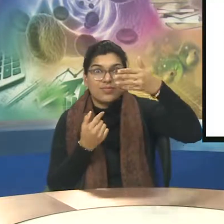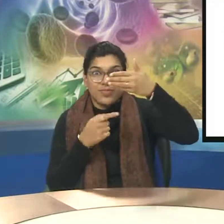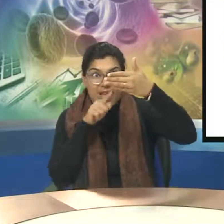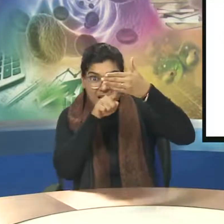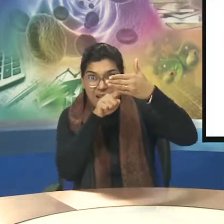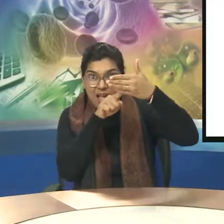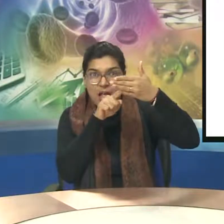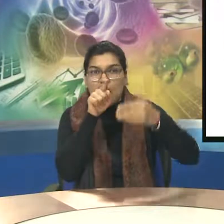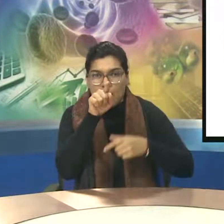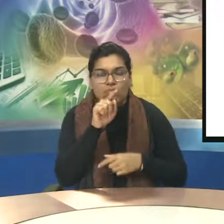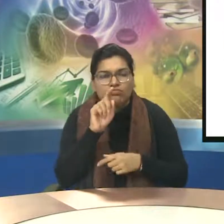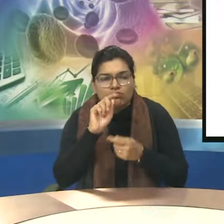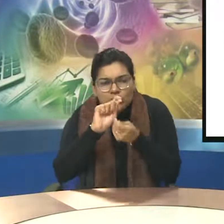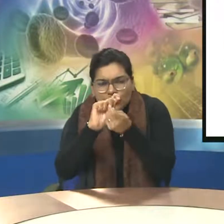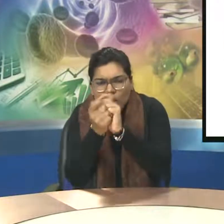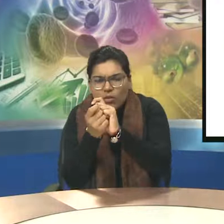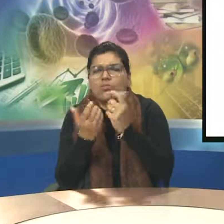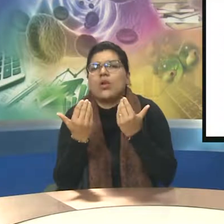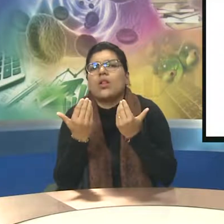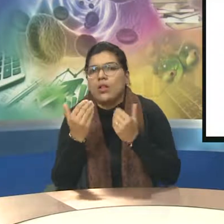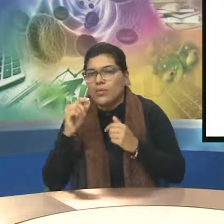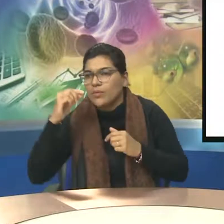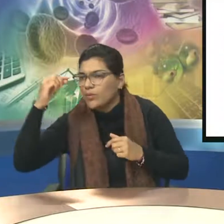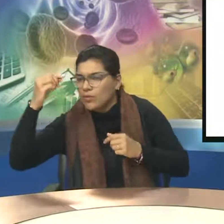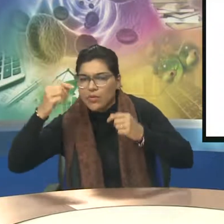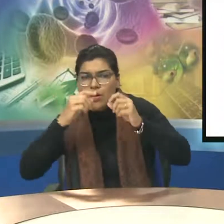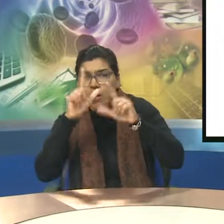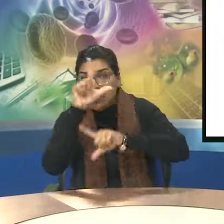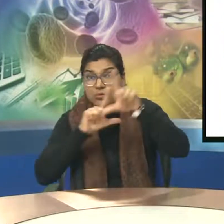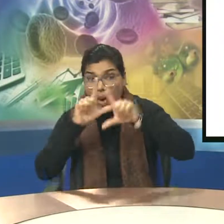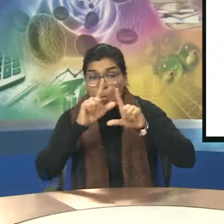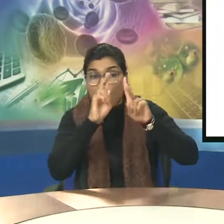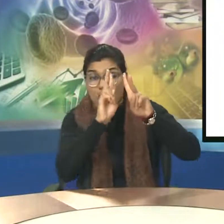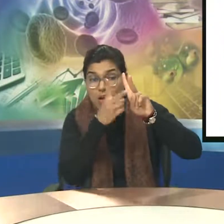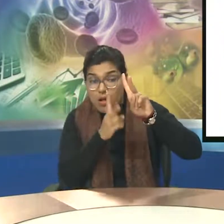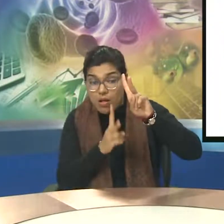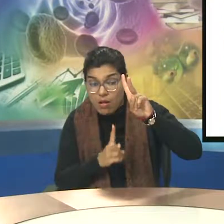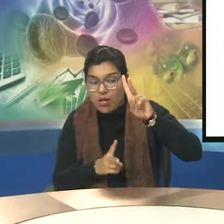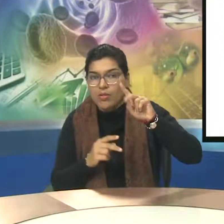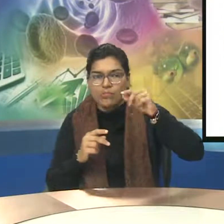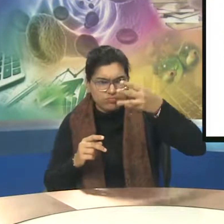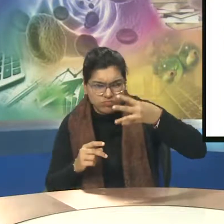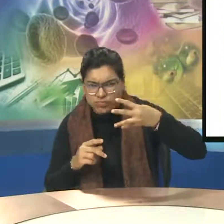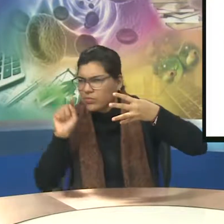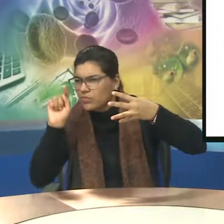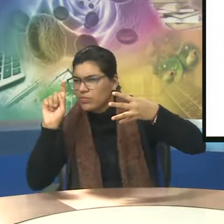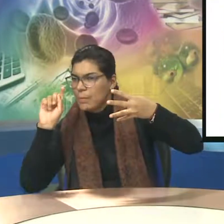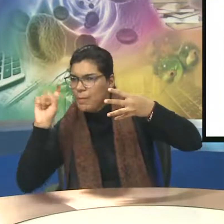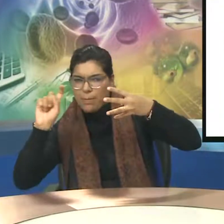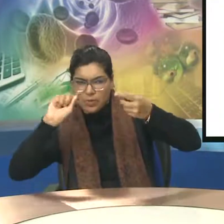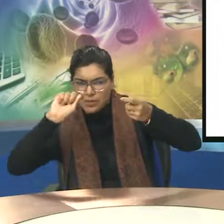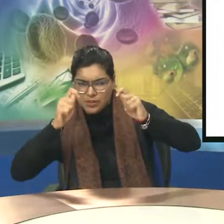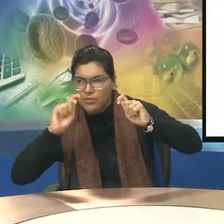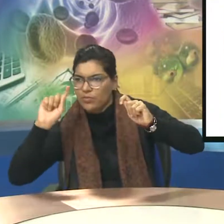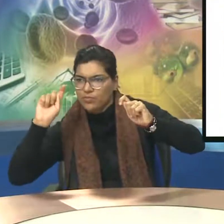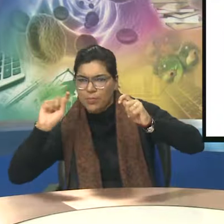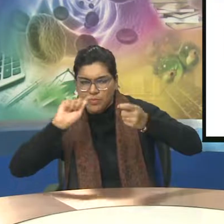front of you which shows any of the error in